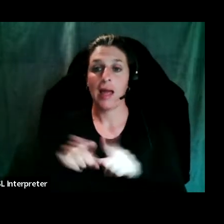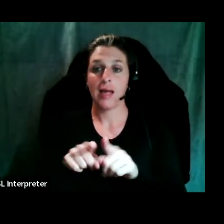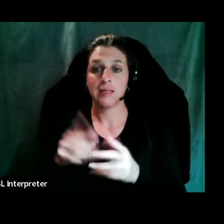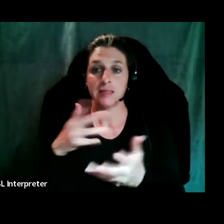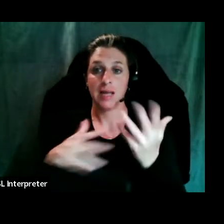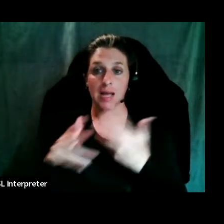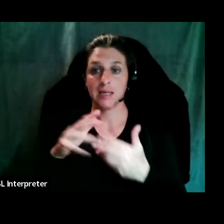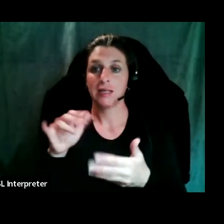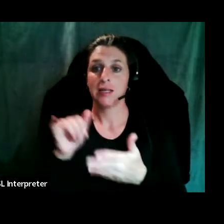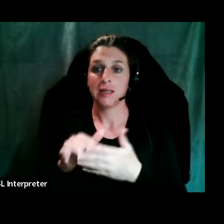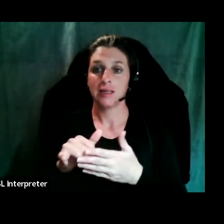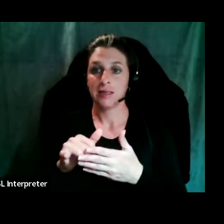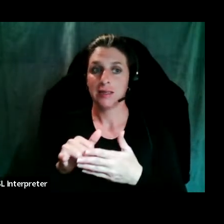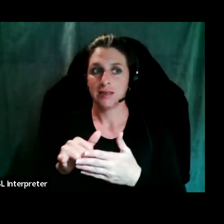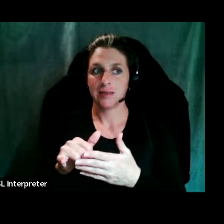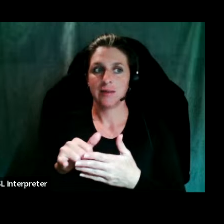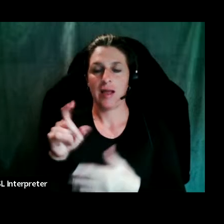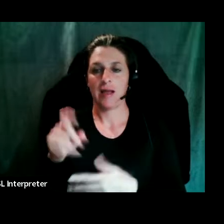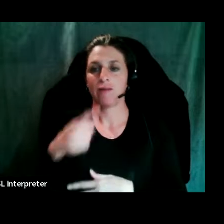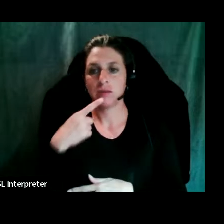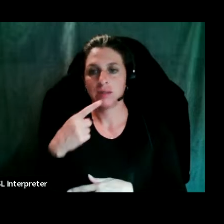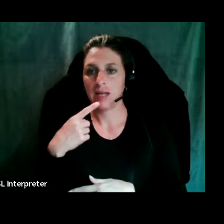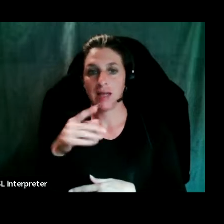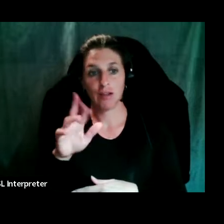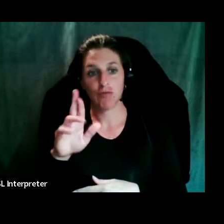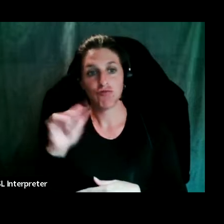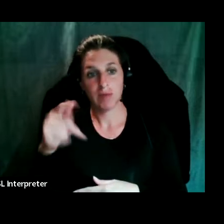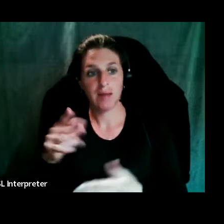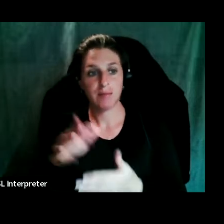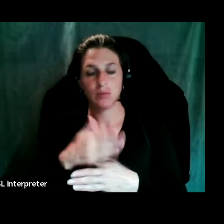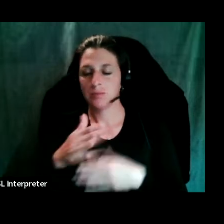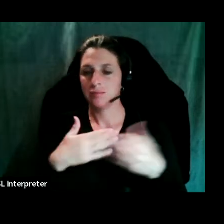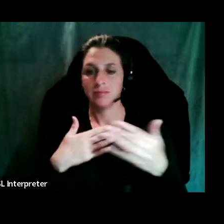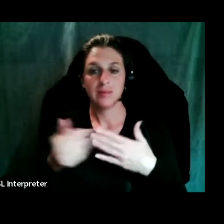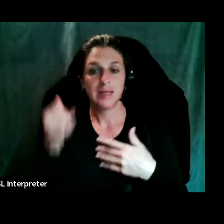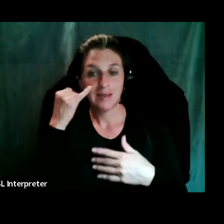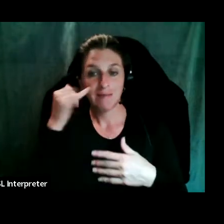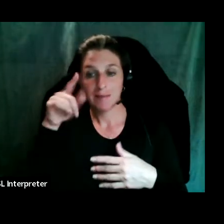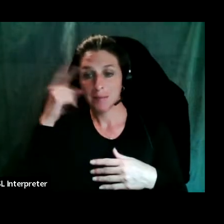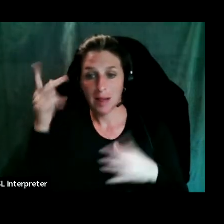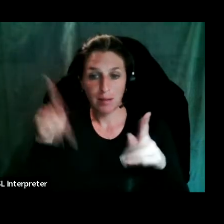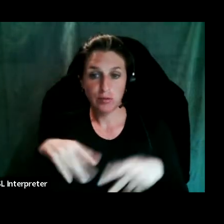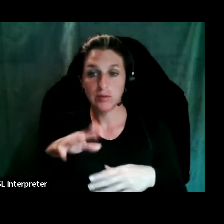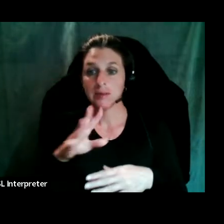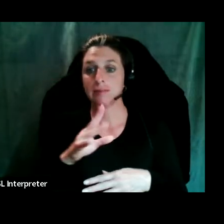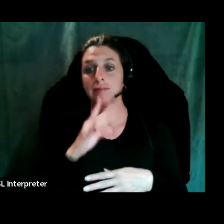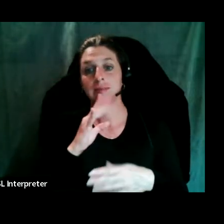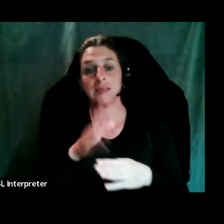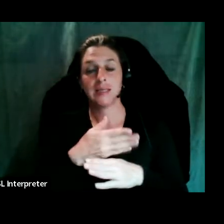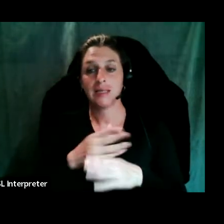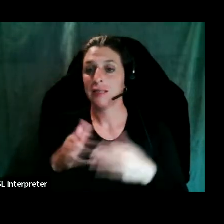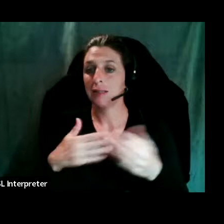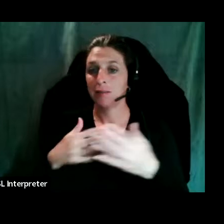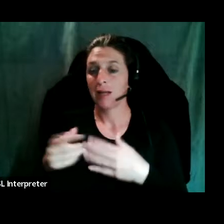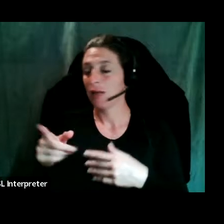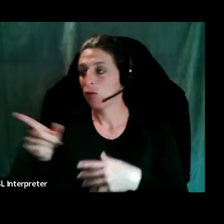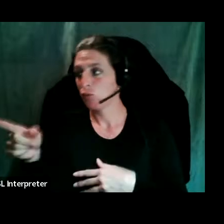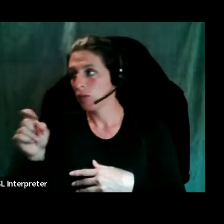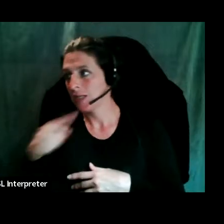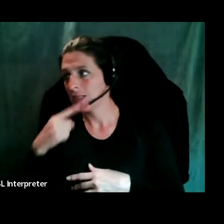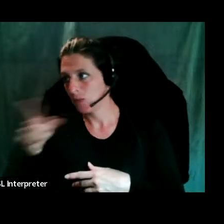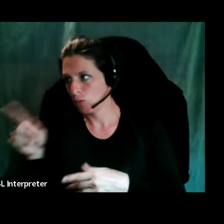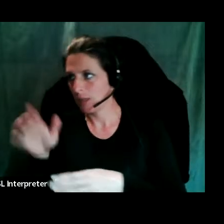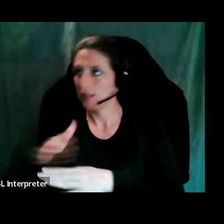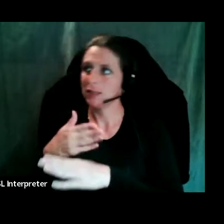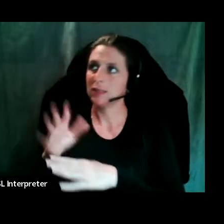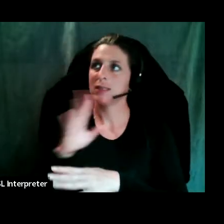that's rap music. It doesn't matter if a Black person is singing that song. That doesn't mean that you can say it, you can sing the song. That's what I've